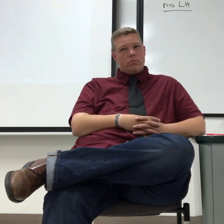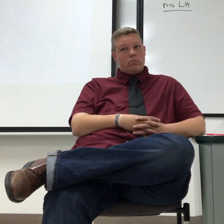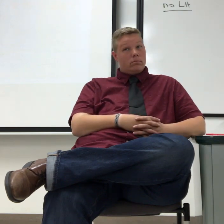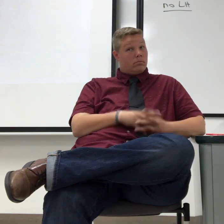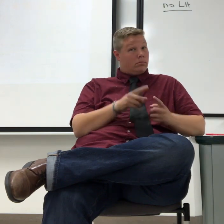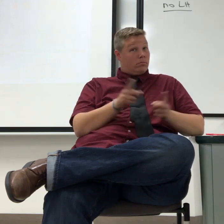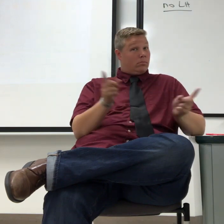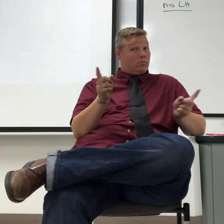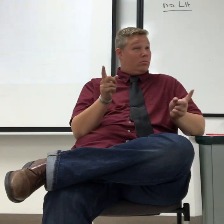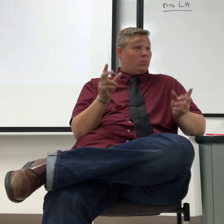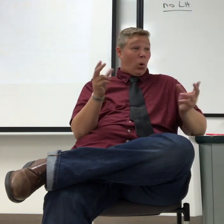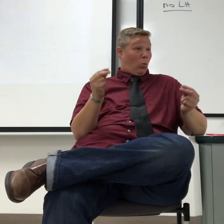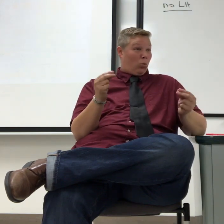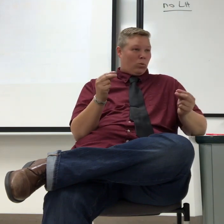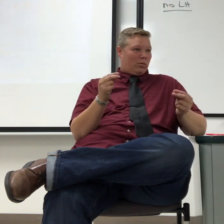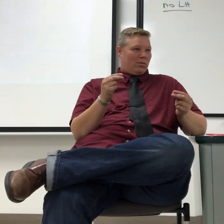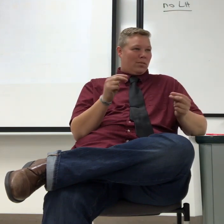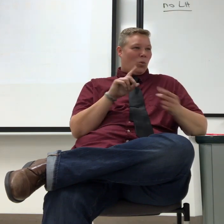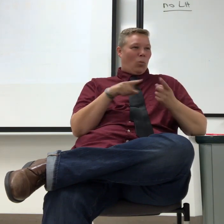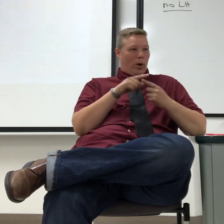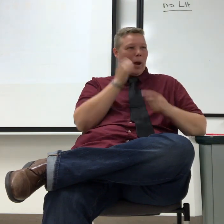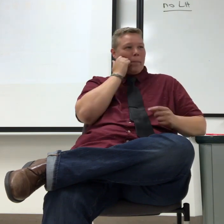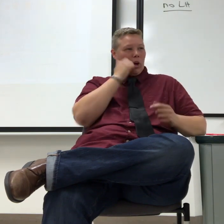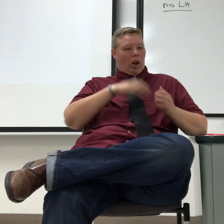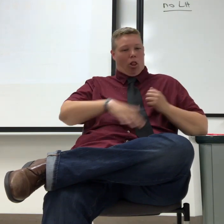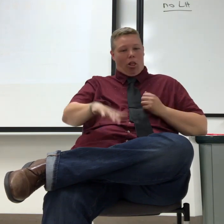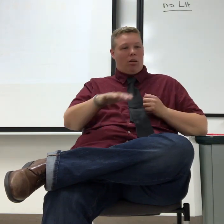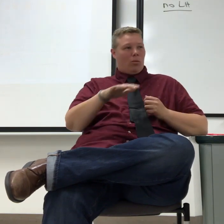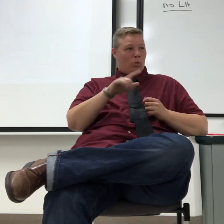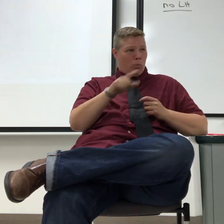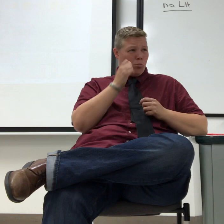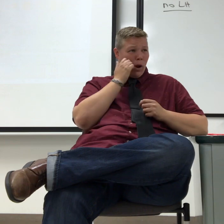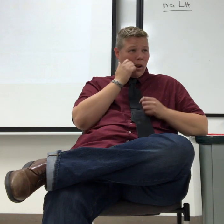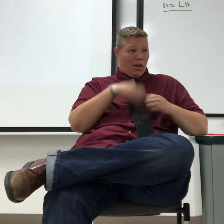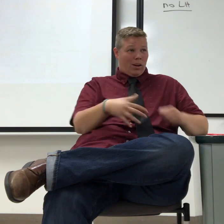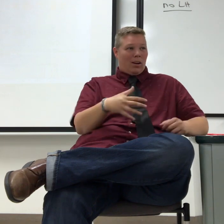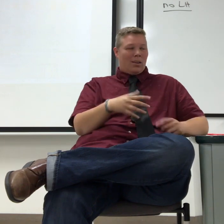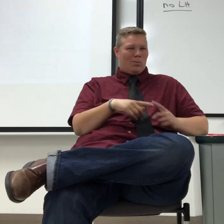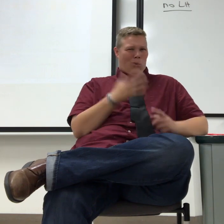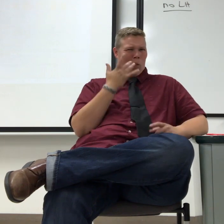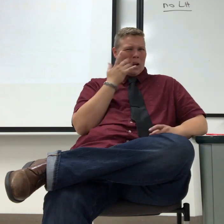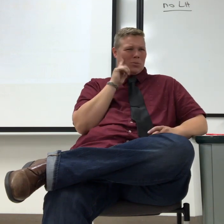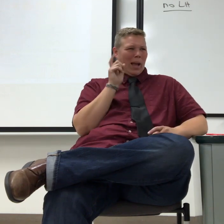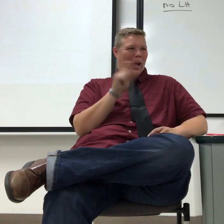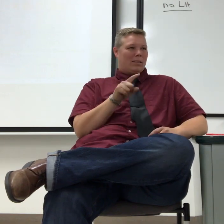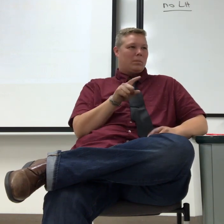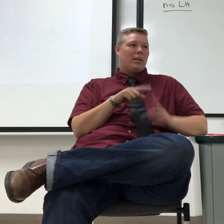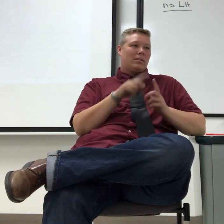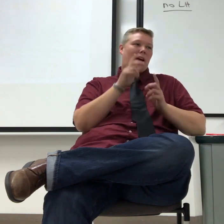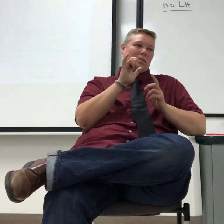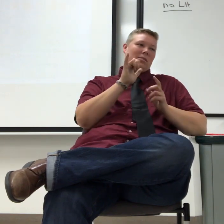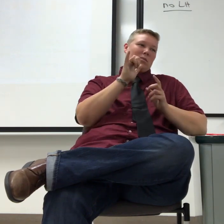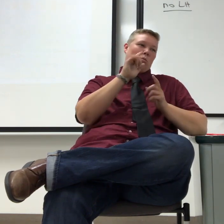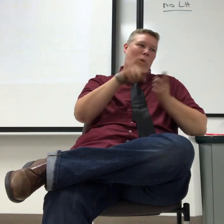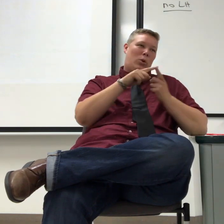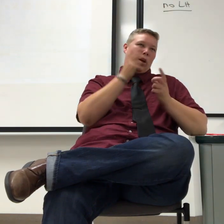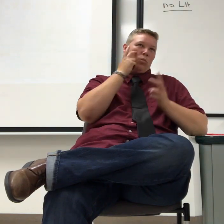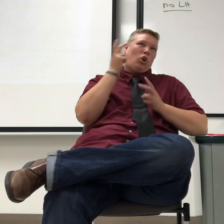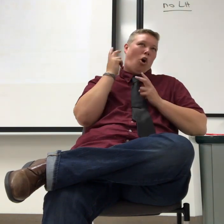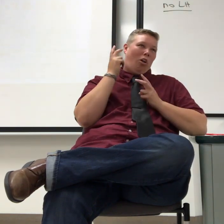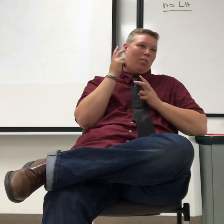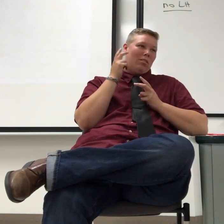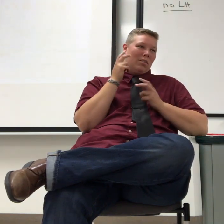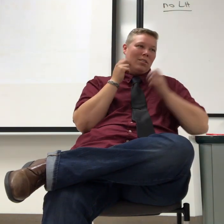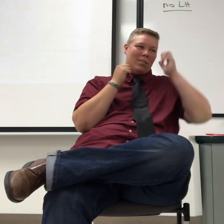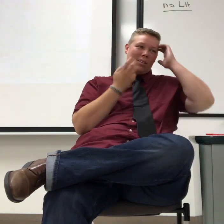Class? No. So why does he ask you that? Well, because it's the physical thing that you can recall. So what